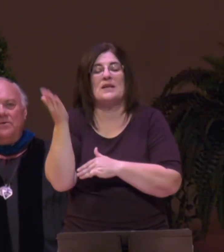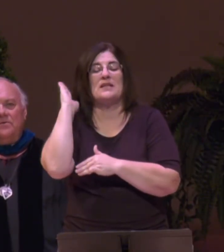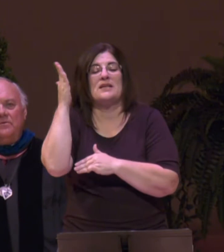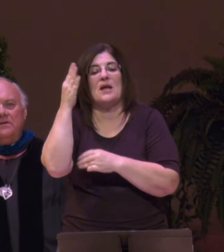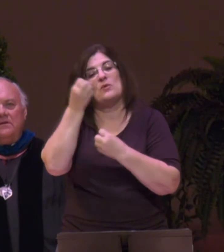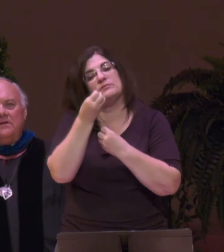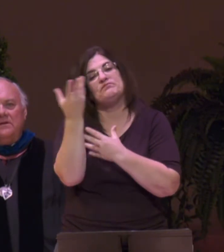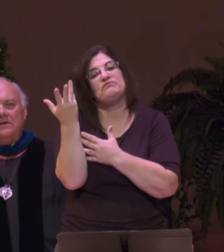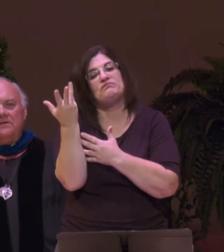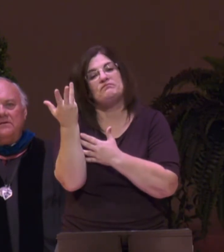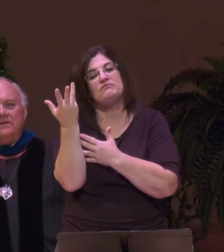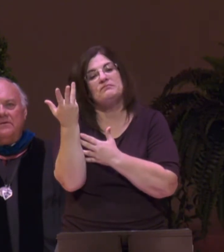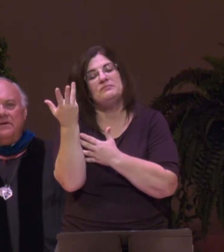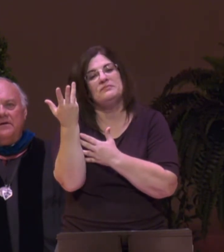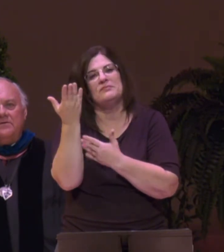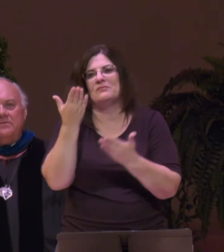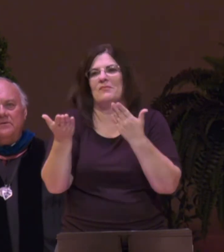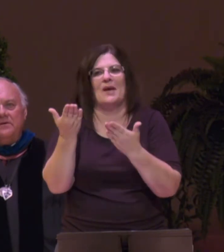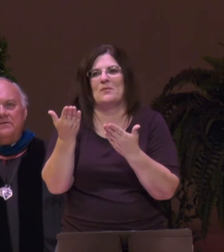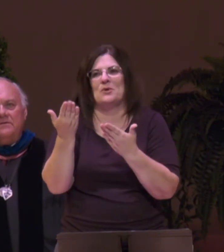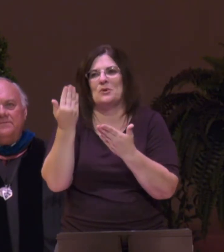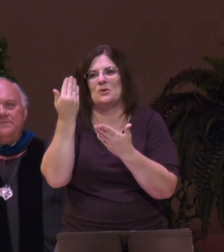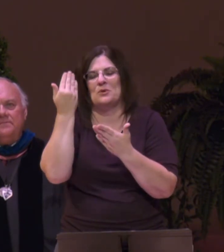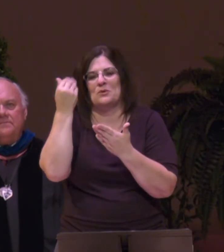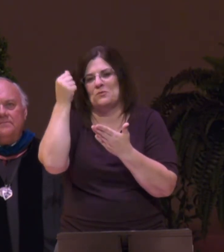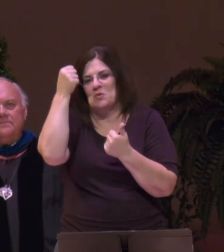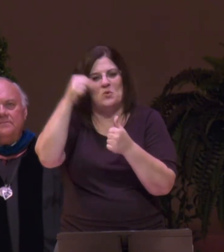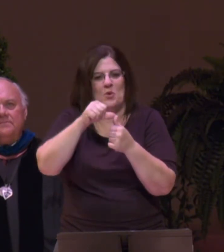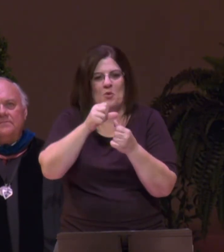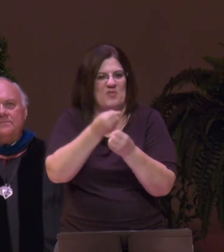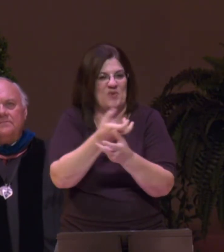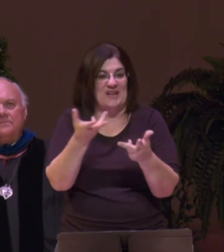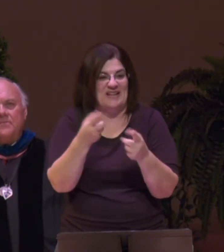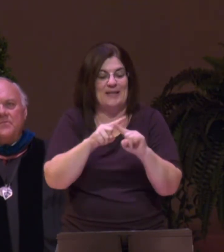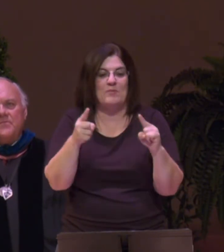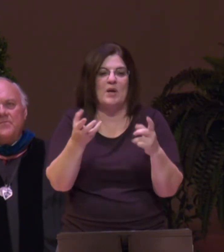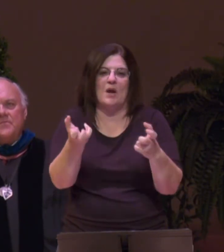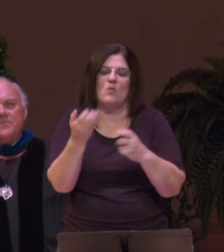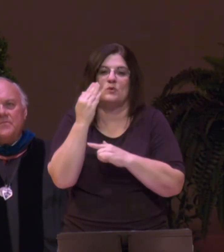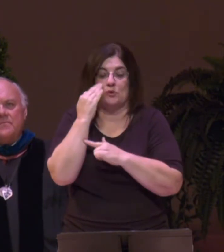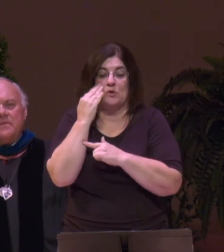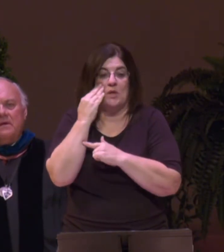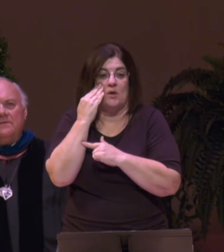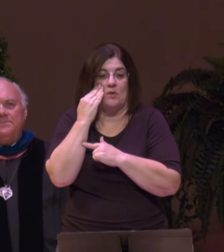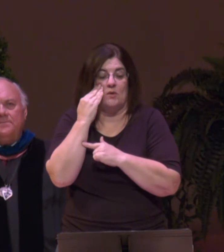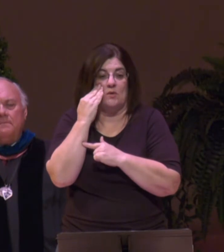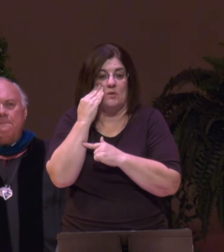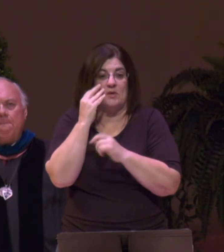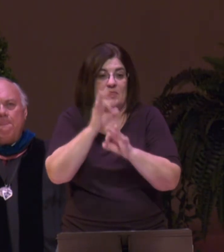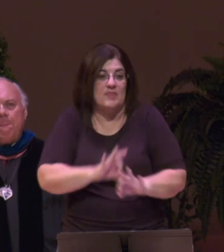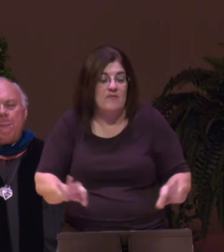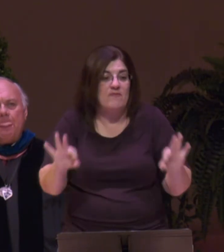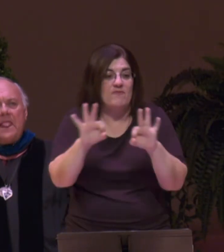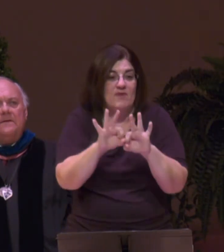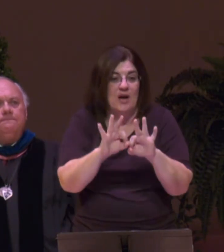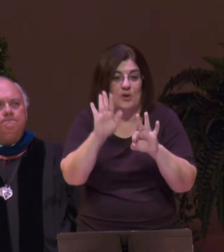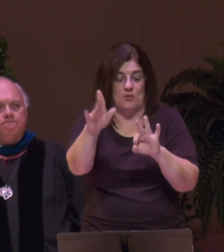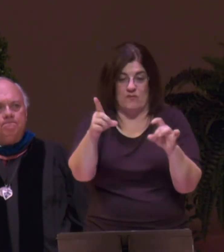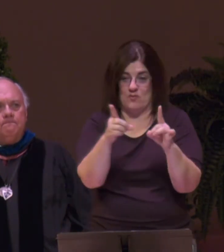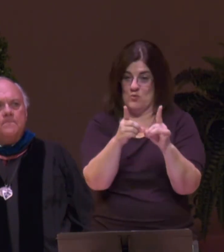today, you may not remember anything else, but the one thing I would want you to know is the value of your degree is not